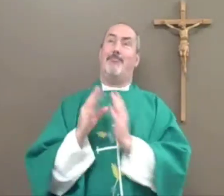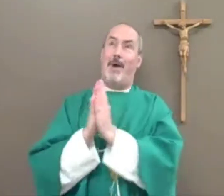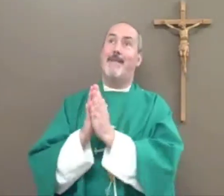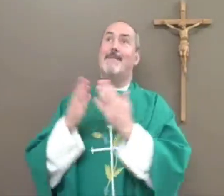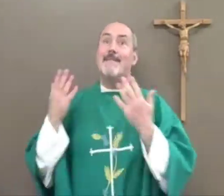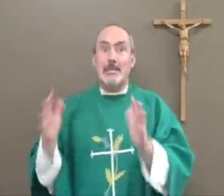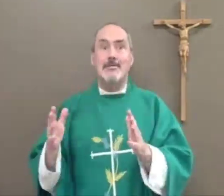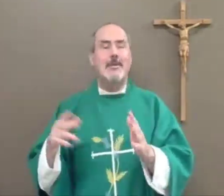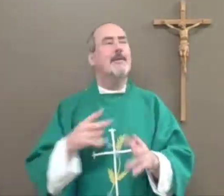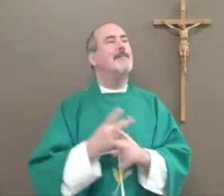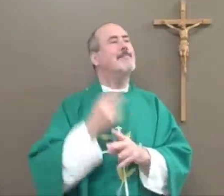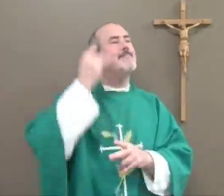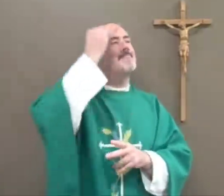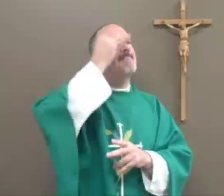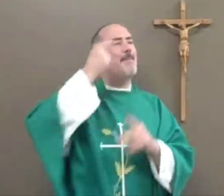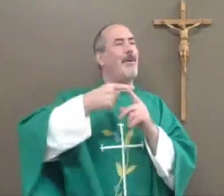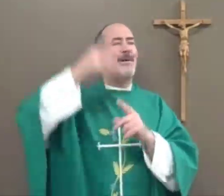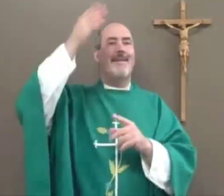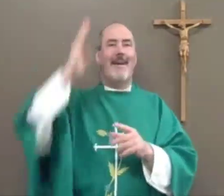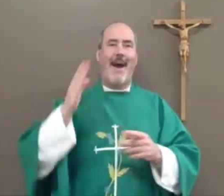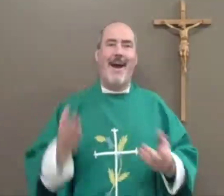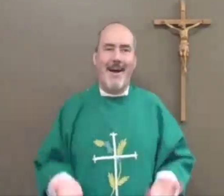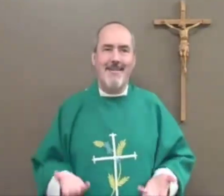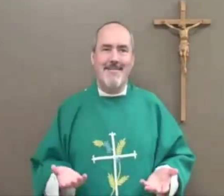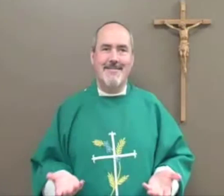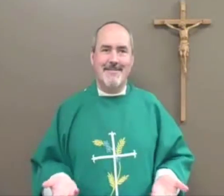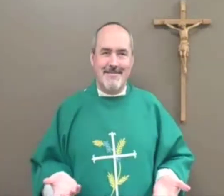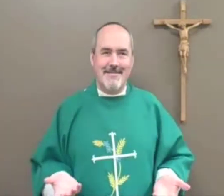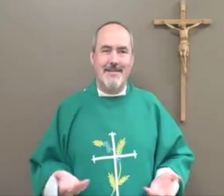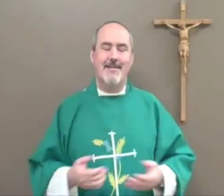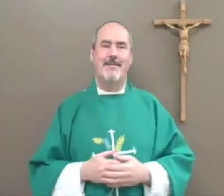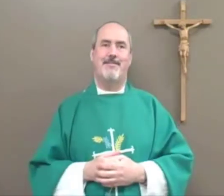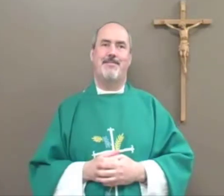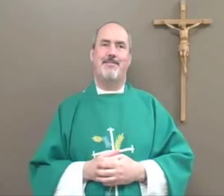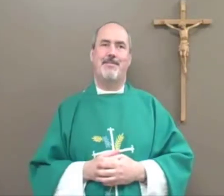pray, after we pray, we keep God in our thoughts.